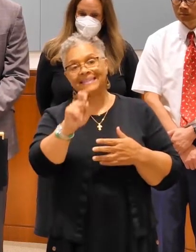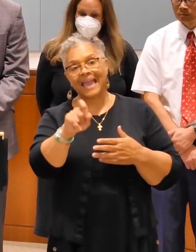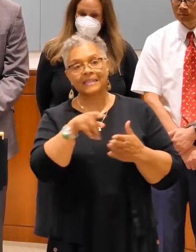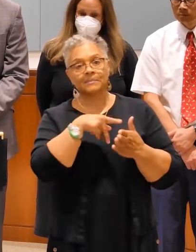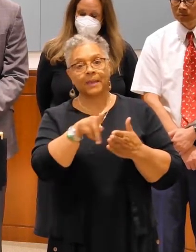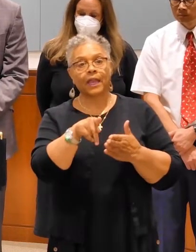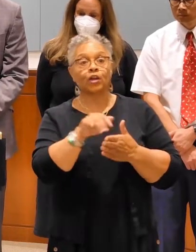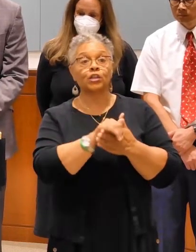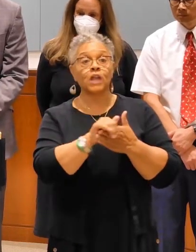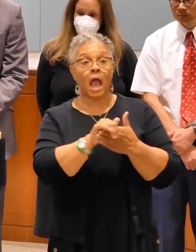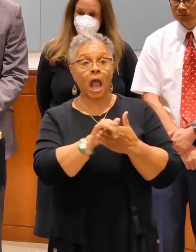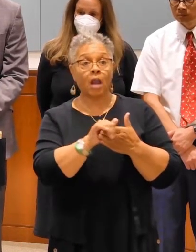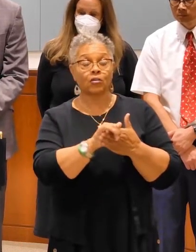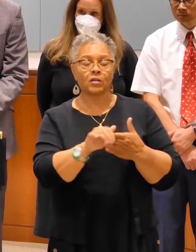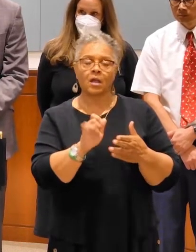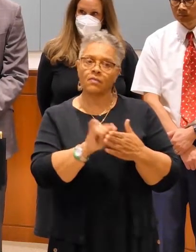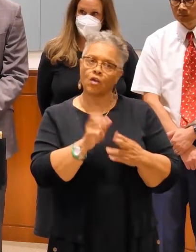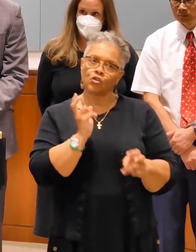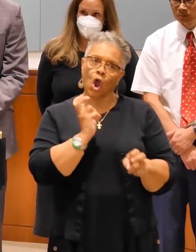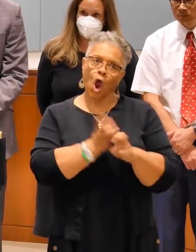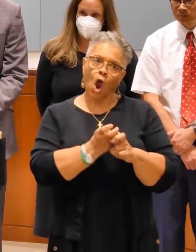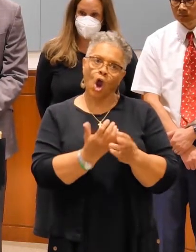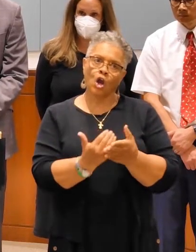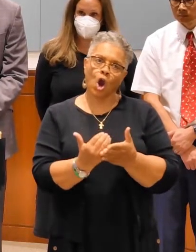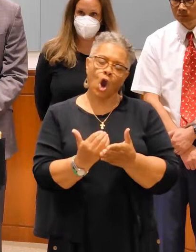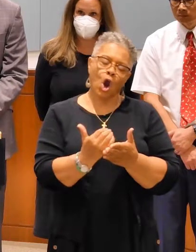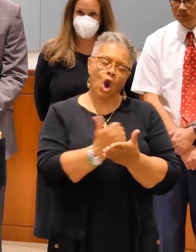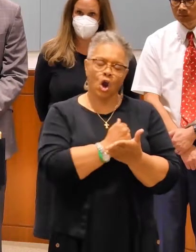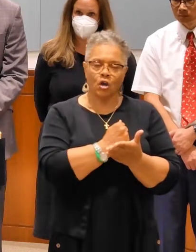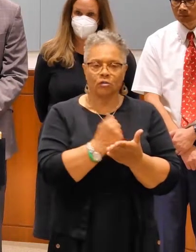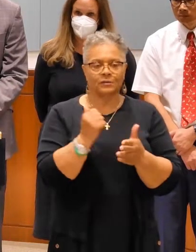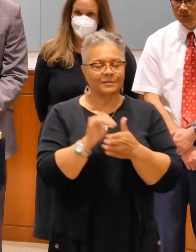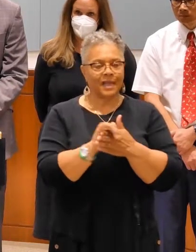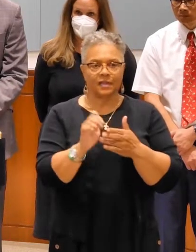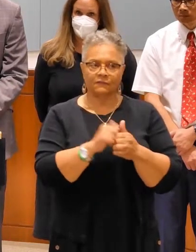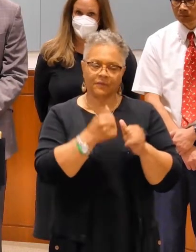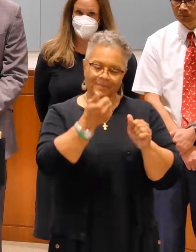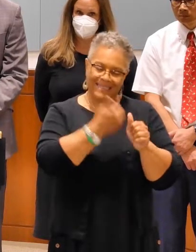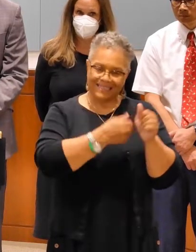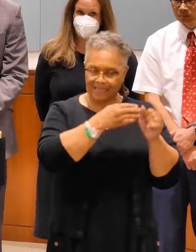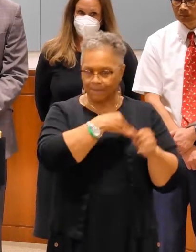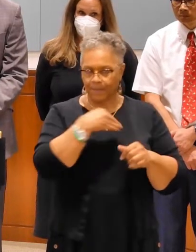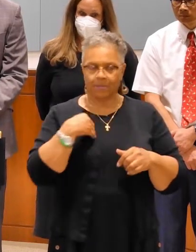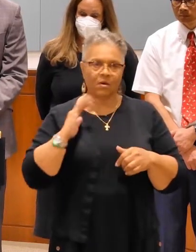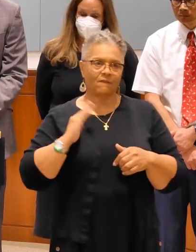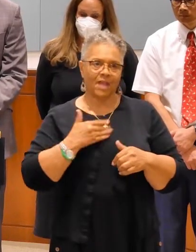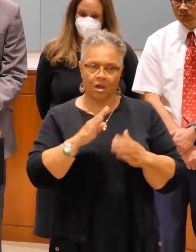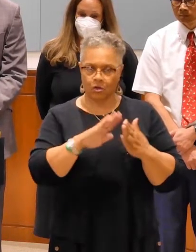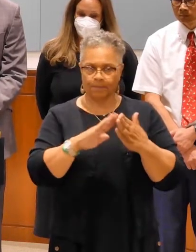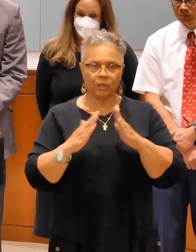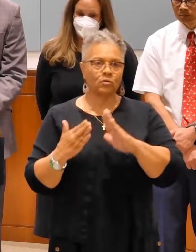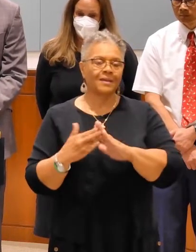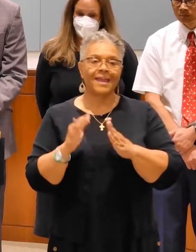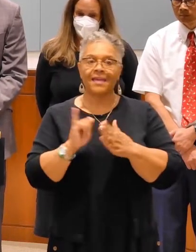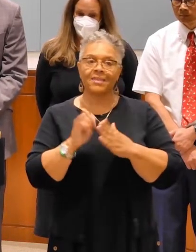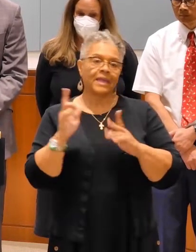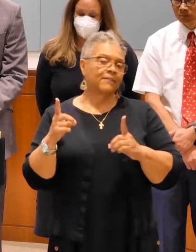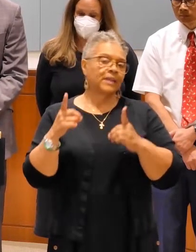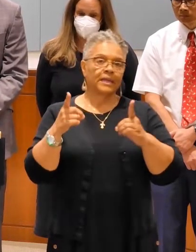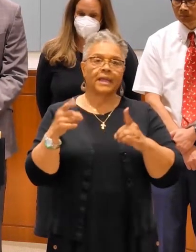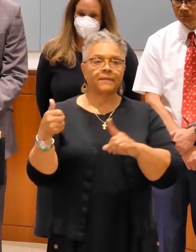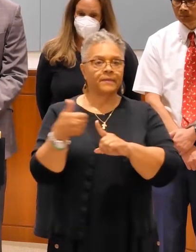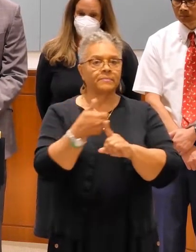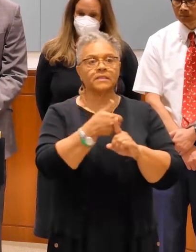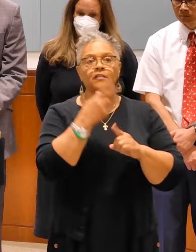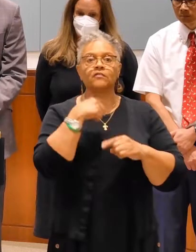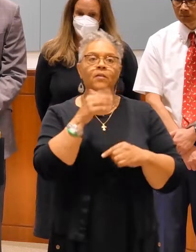dollars, those are hard-earned dollars from each and every one of our members of our community that have dedicated themselves